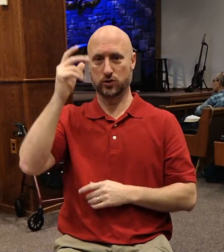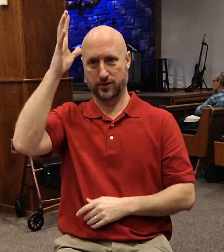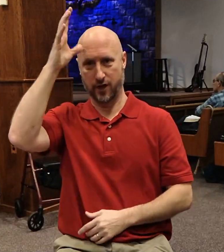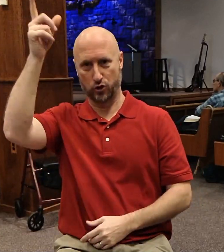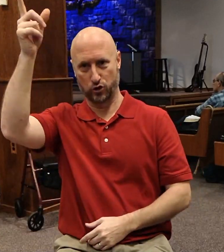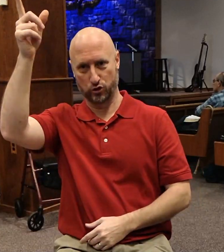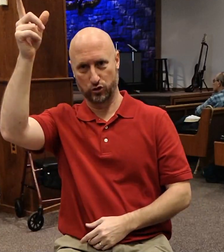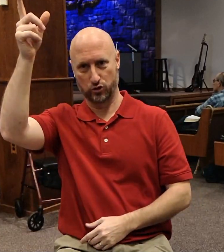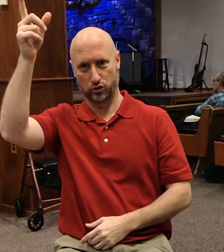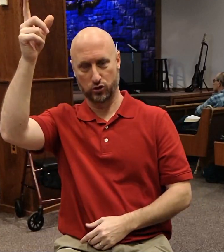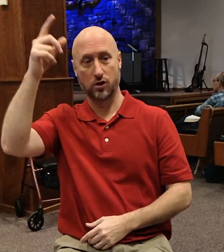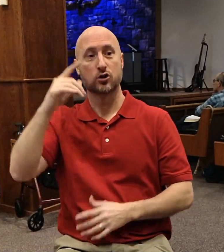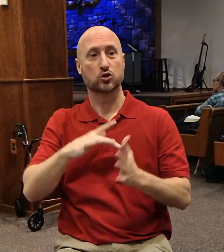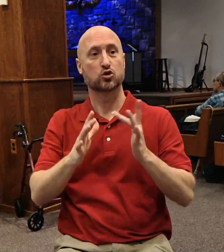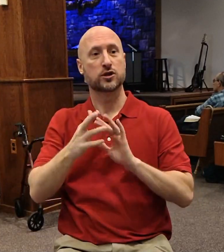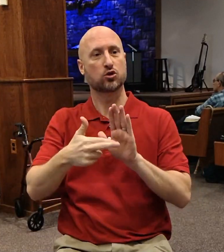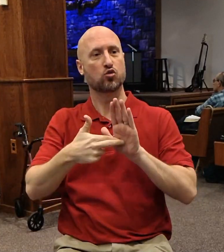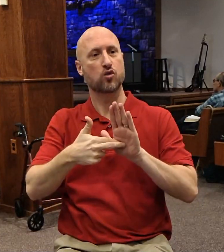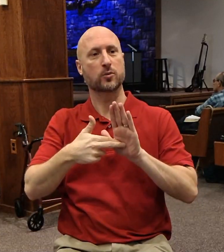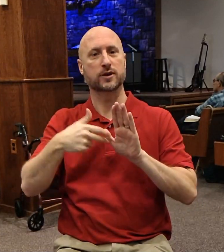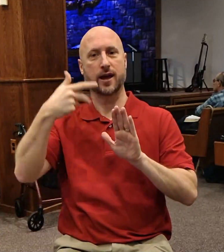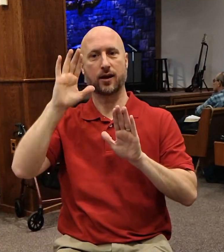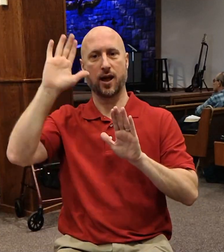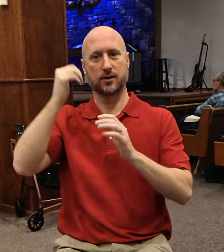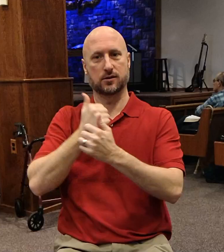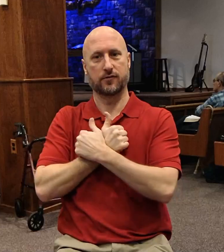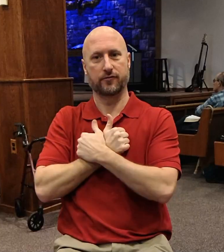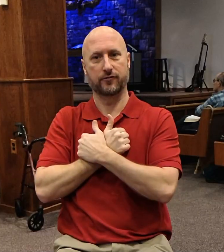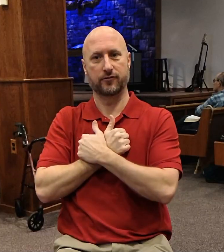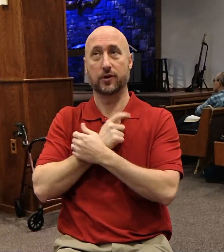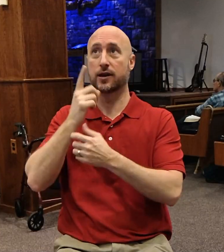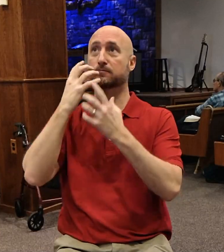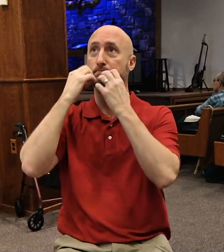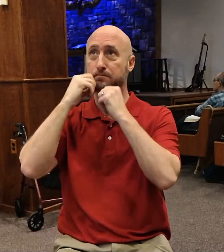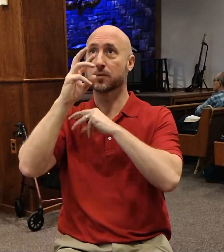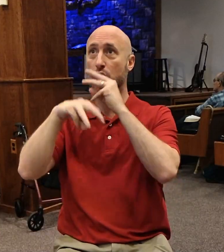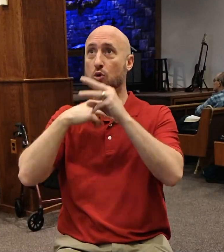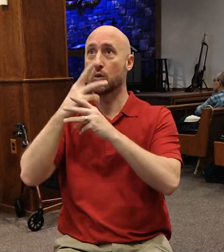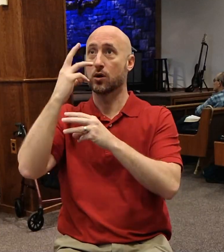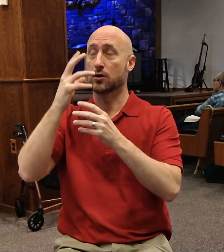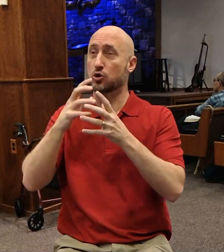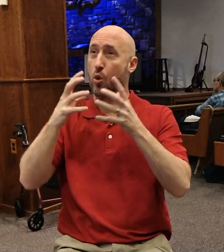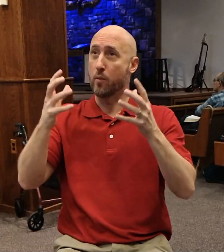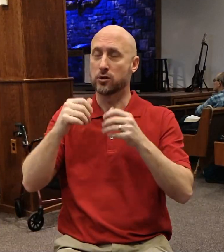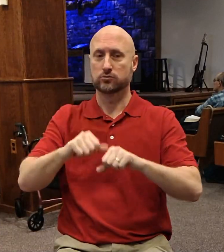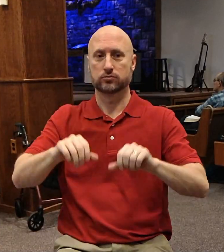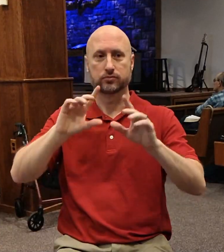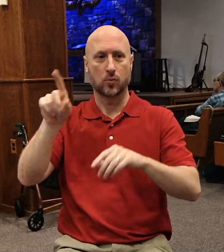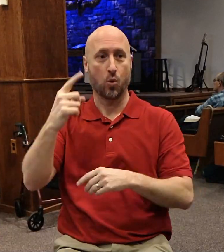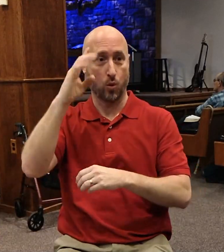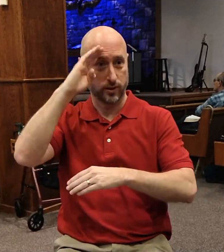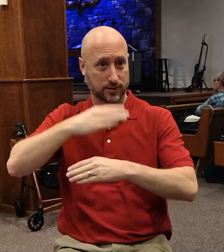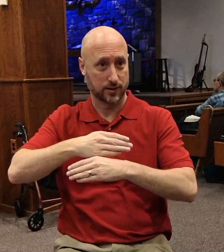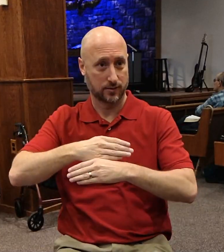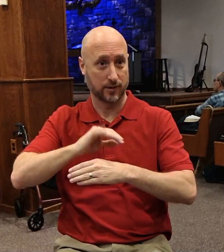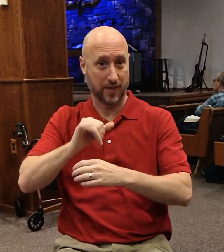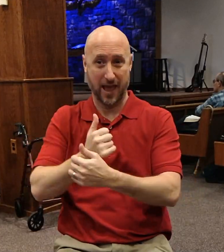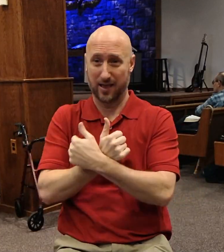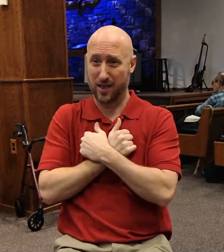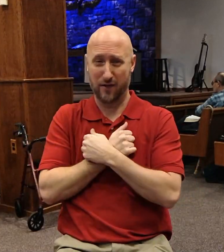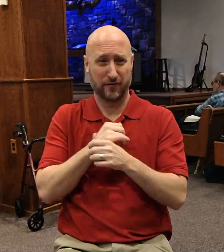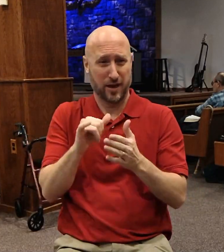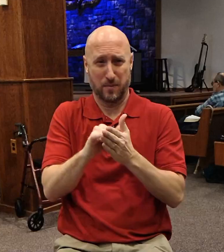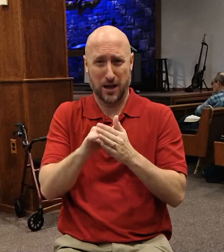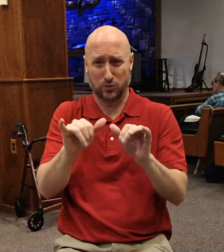He was representing the love of God. God so loved the world that he gave his only begotten Son. The love that was immeasurable, that the world